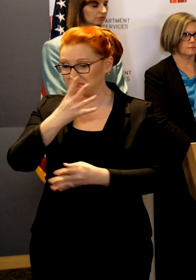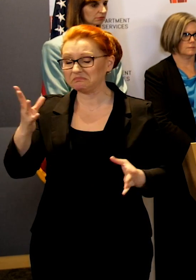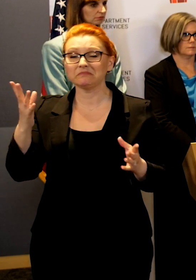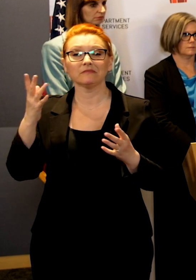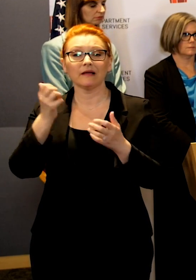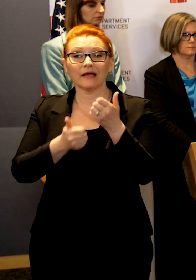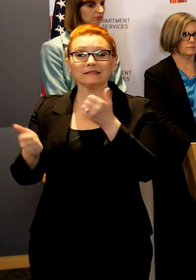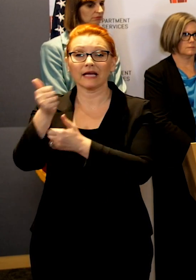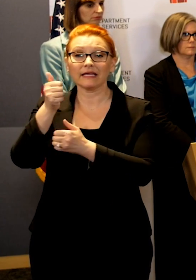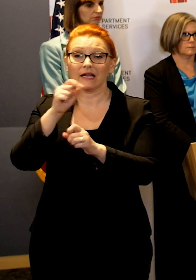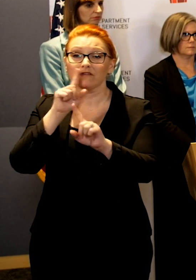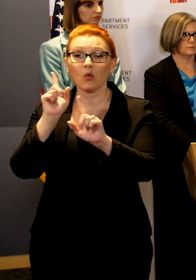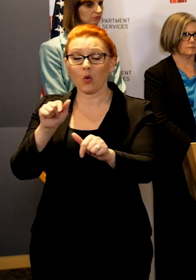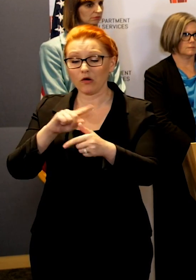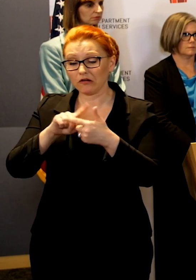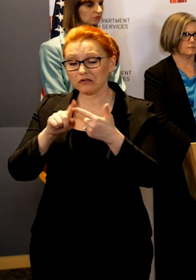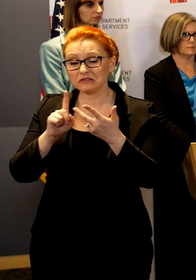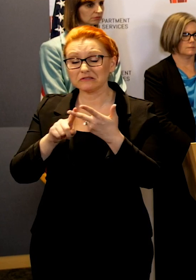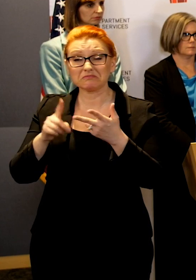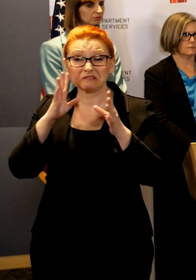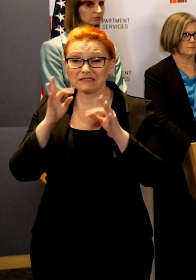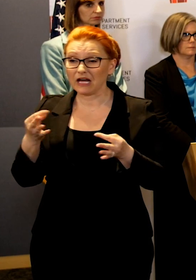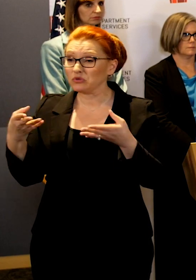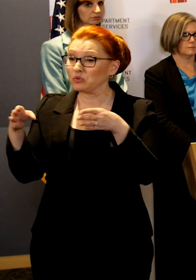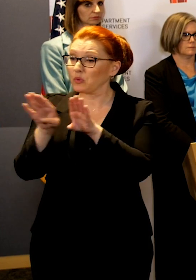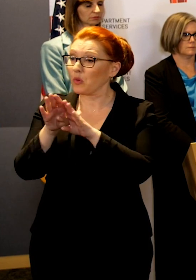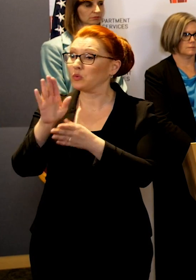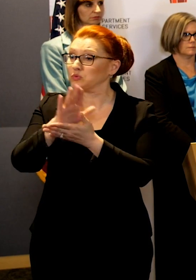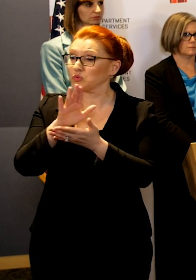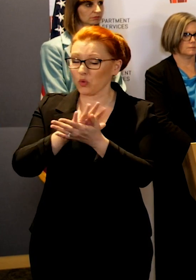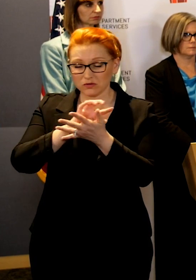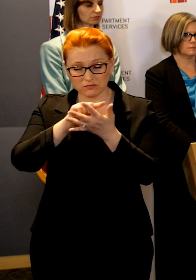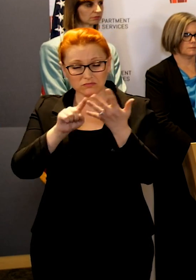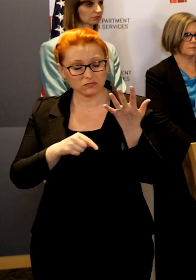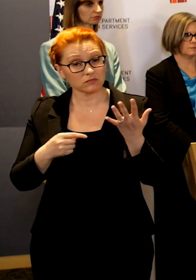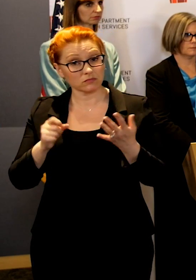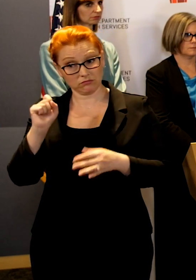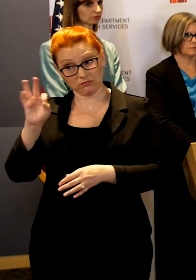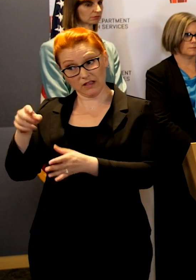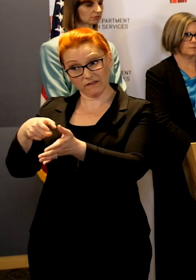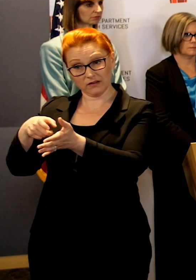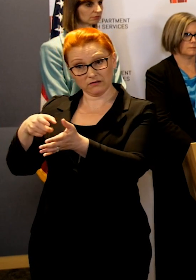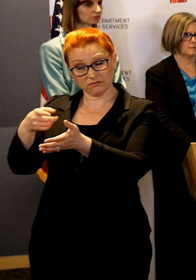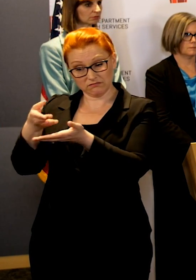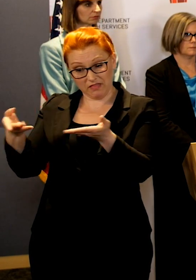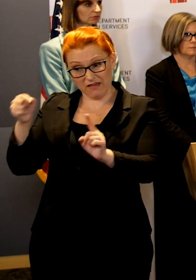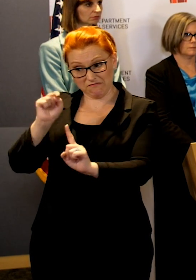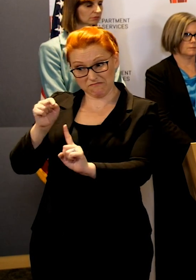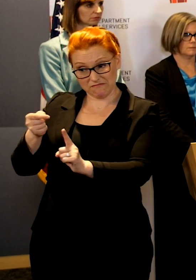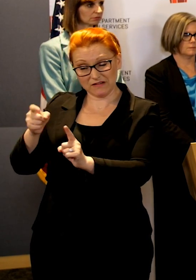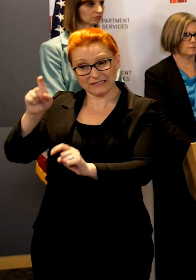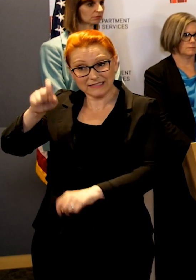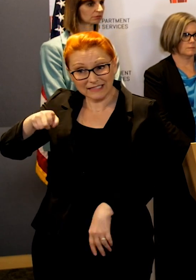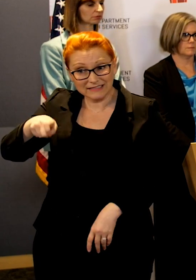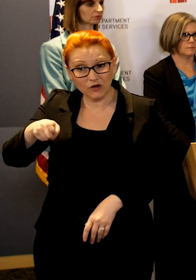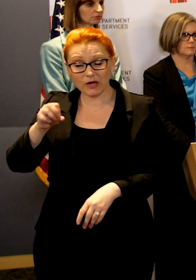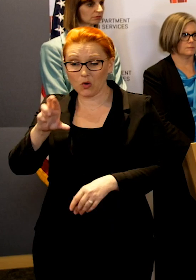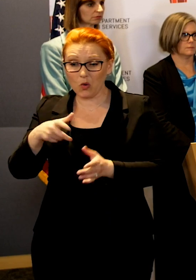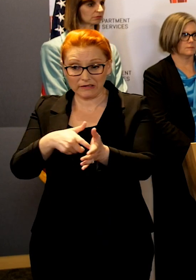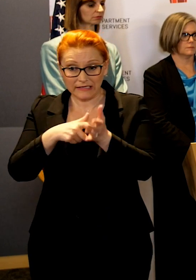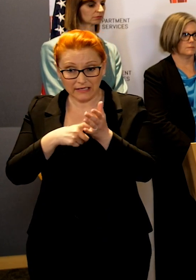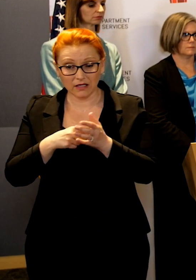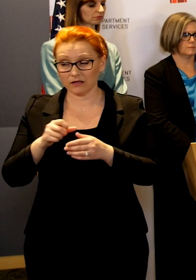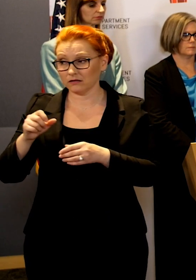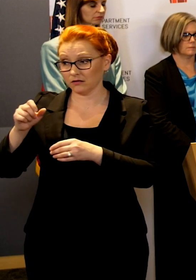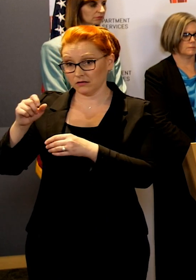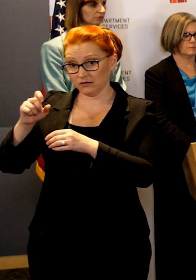decision to shut schools. As things are necessary or needed, as we have the data, the facts